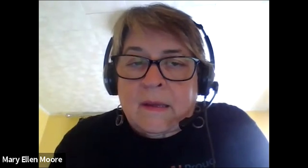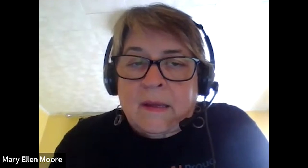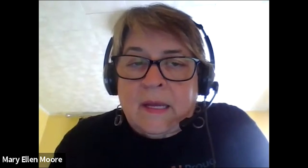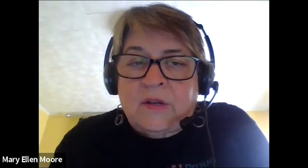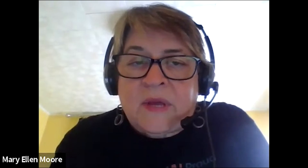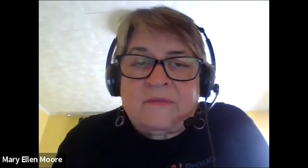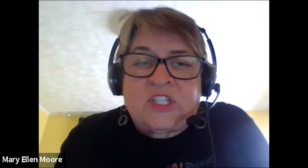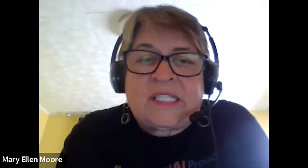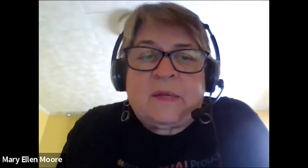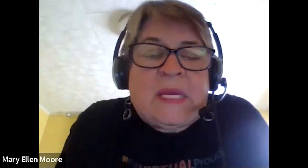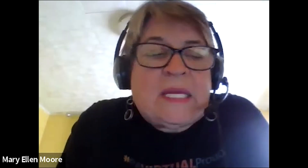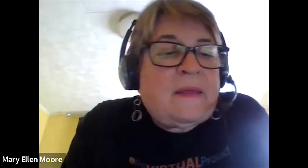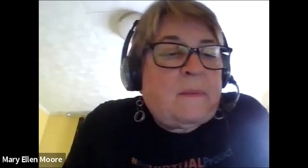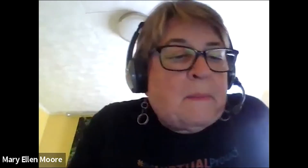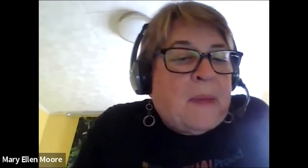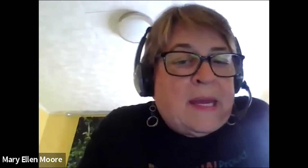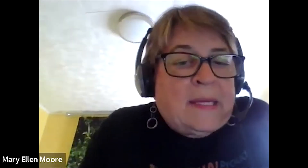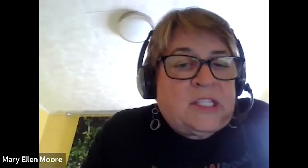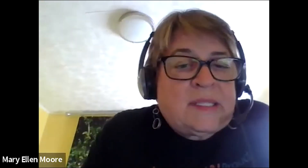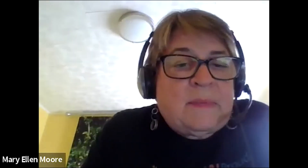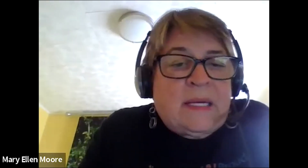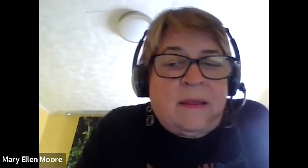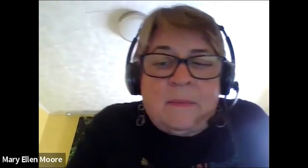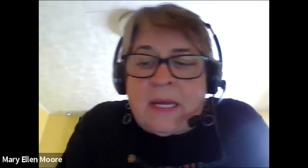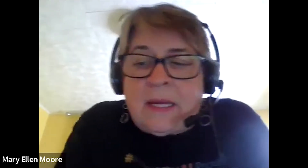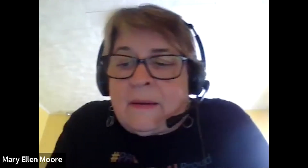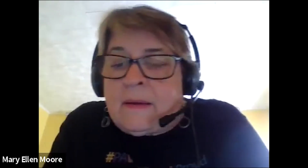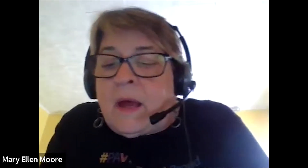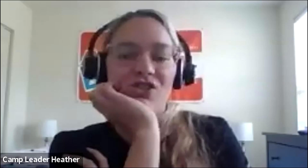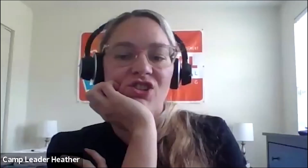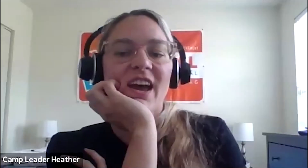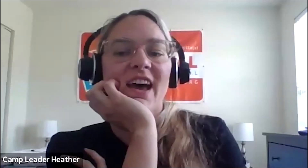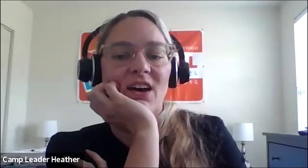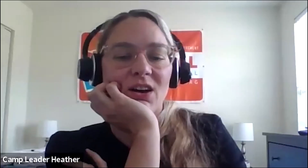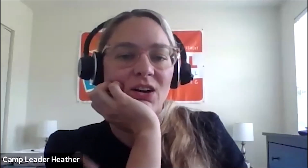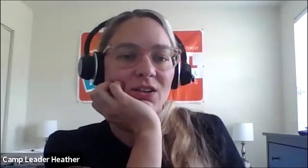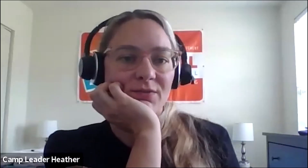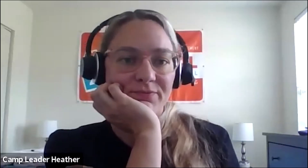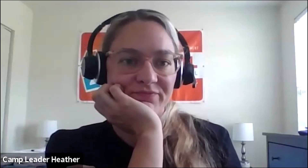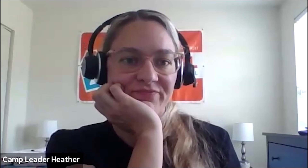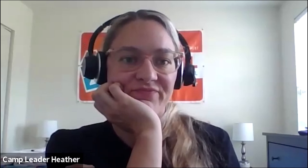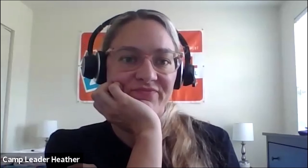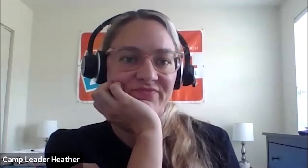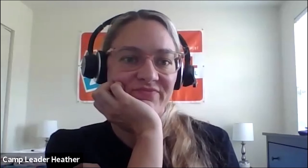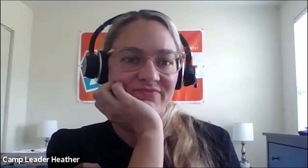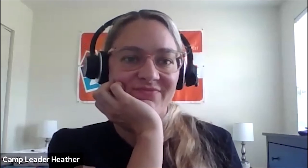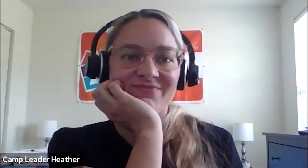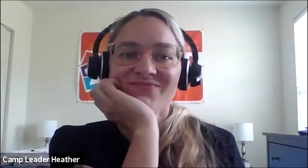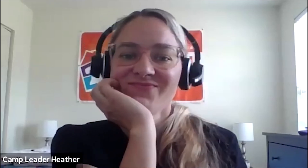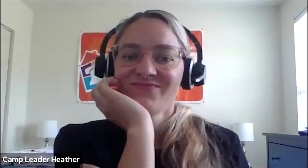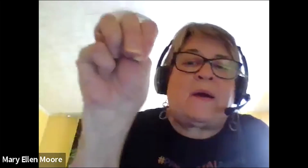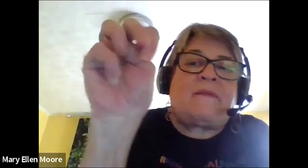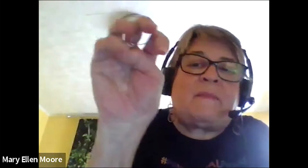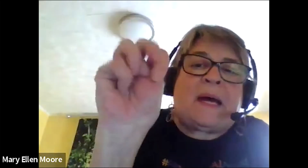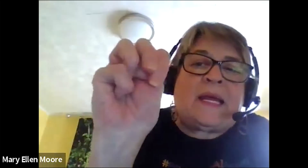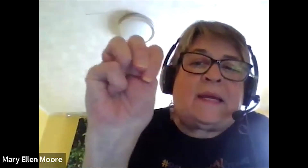Can you give just Amina the mic? Just Amina the mic? Michelle. Oh, Michelle. Okay, here we go, everybody.